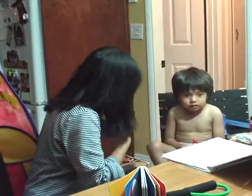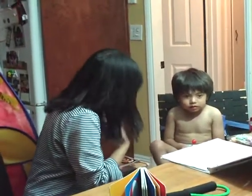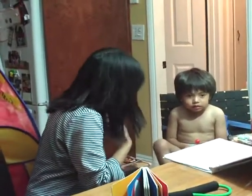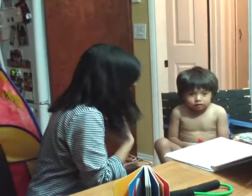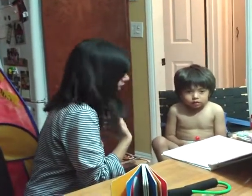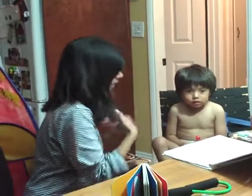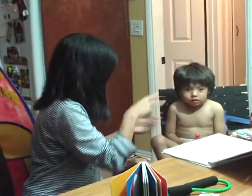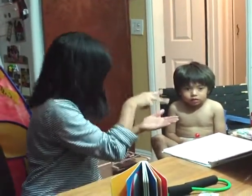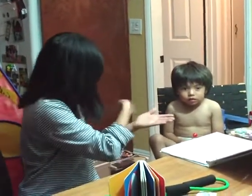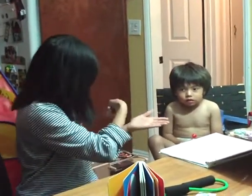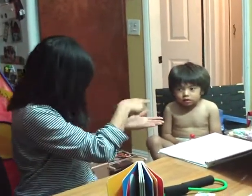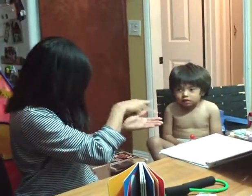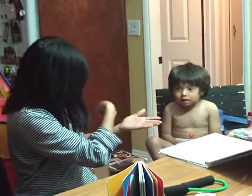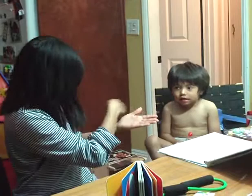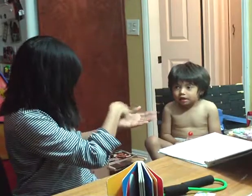has...